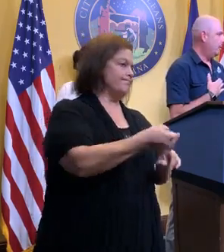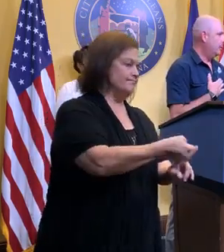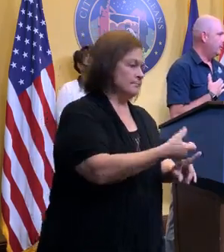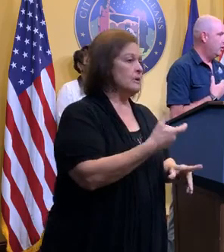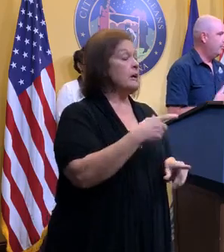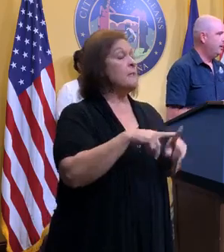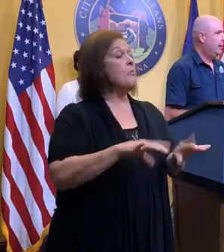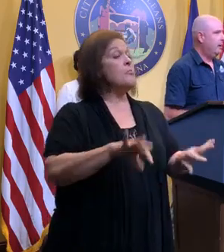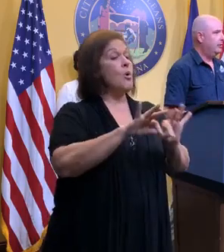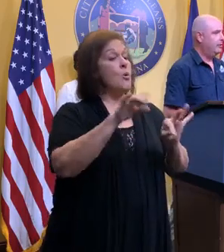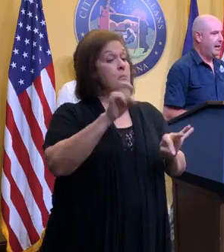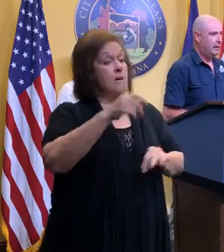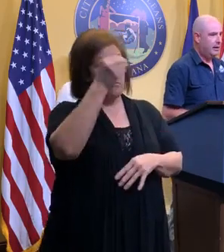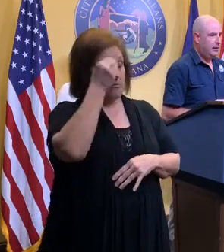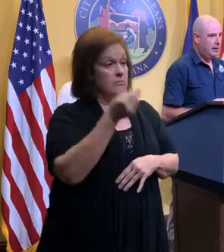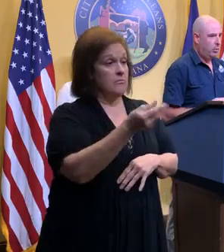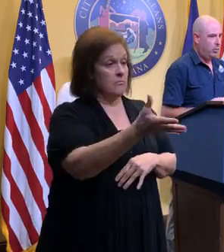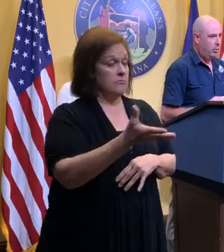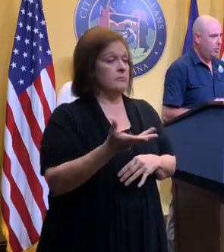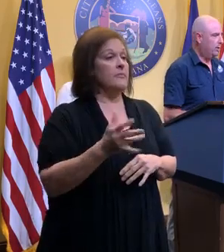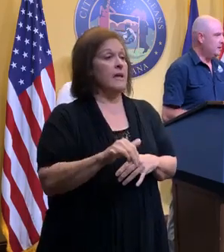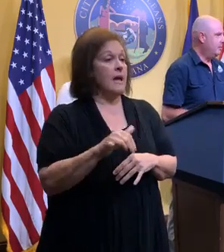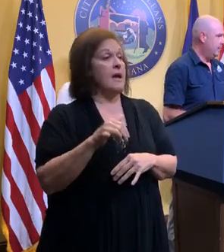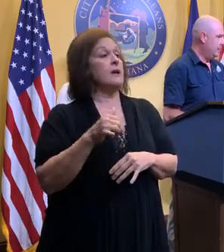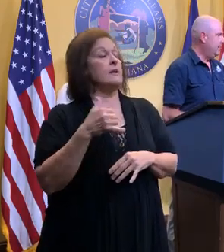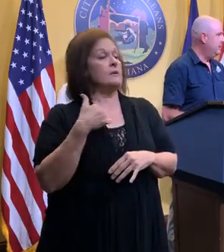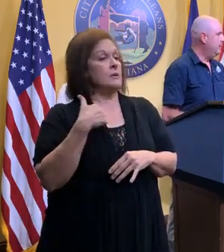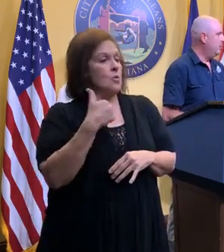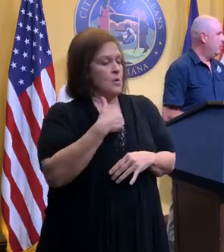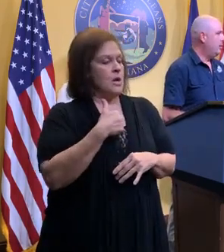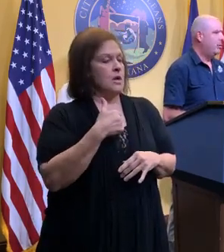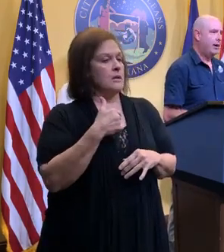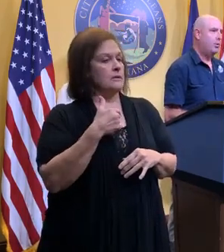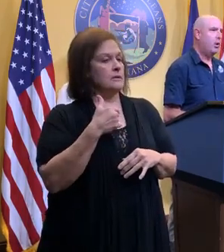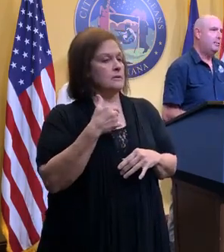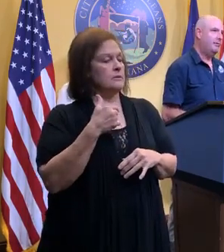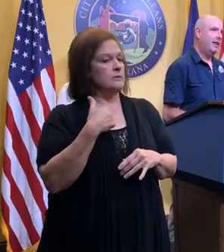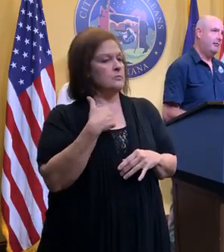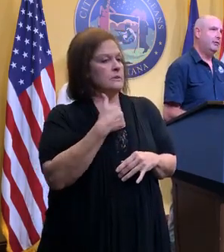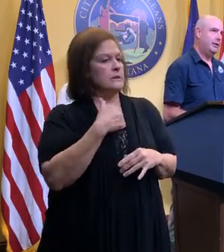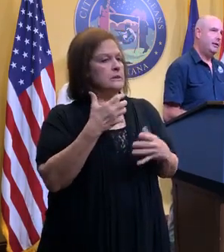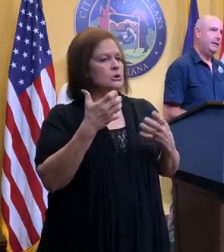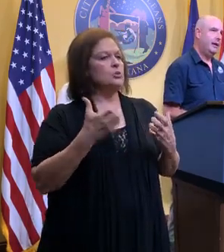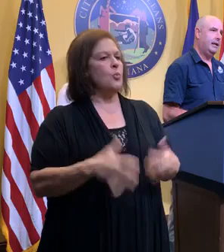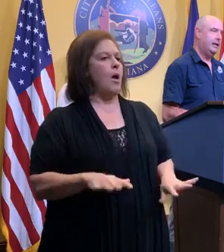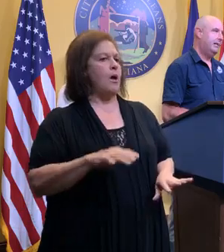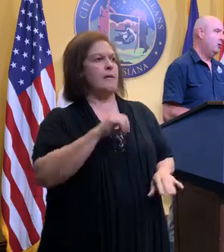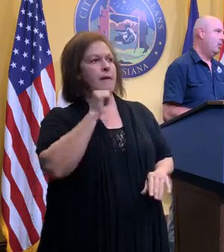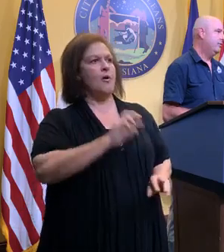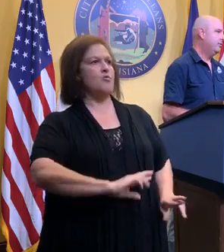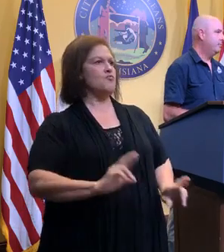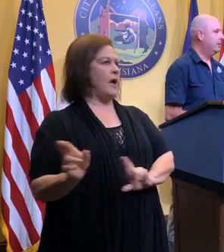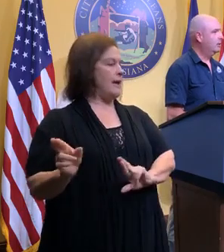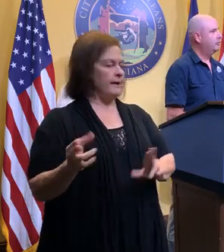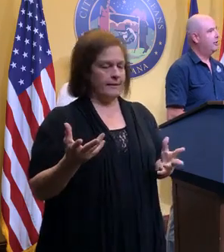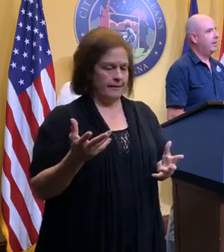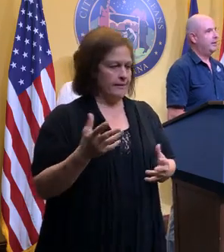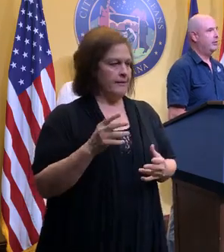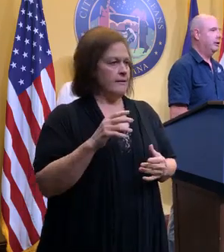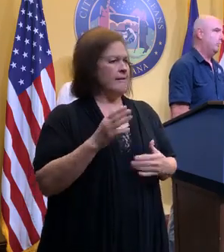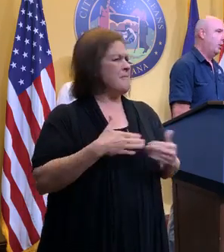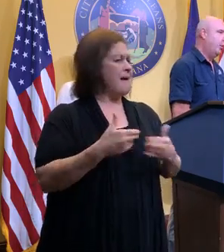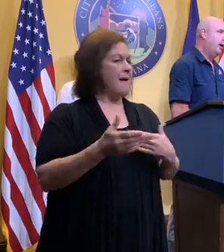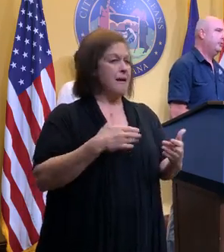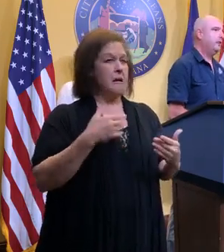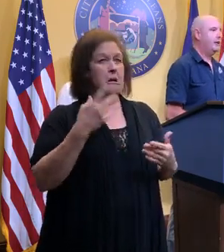we want to let the public know is that we want the ability, you know, we don't ever want to be flat-footed. And even when something looks